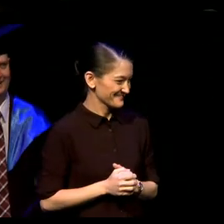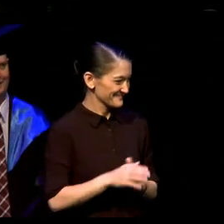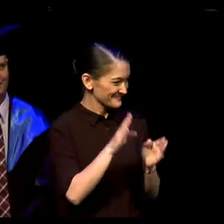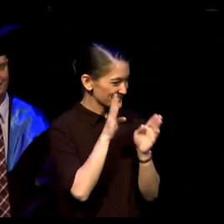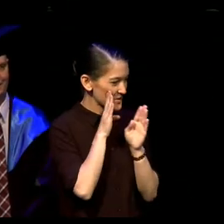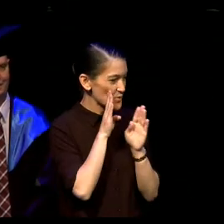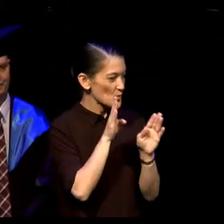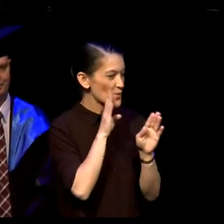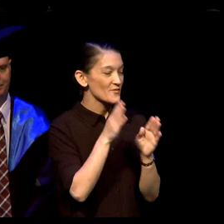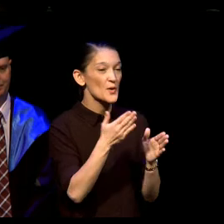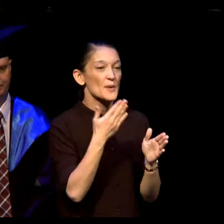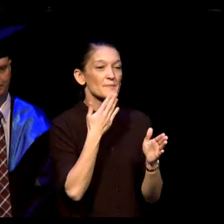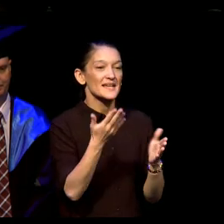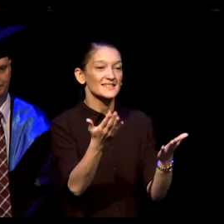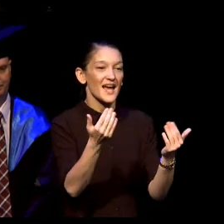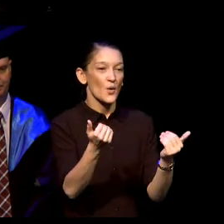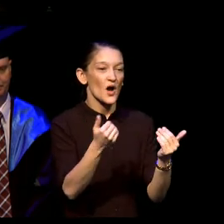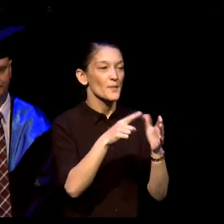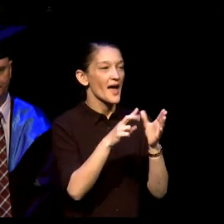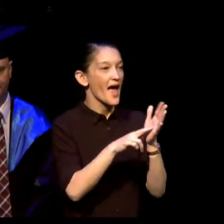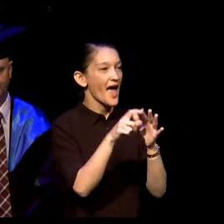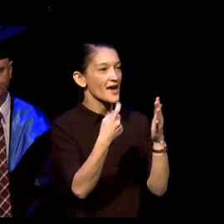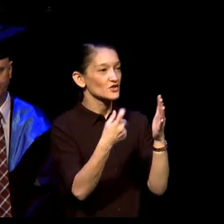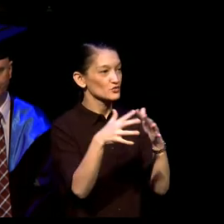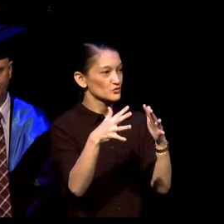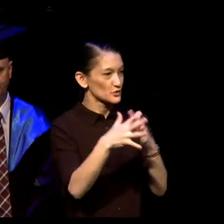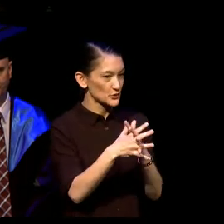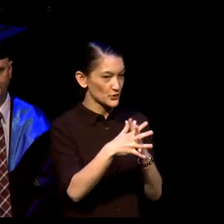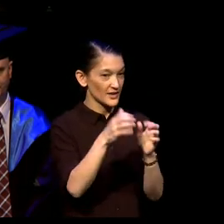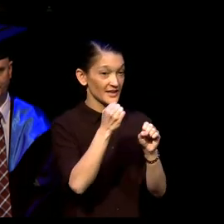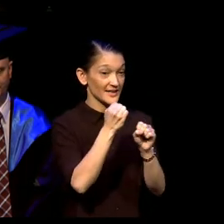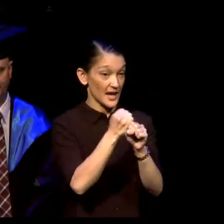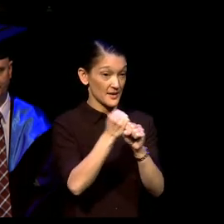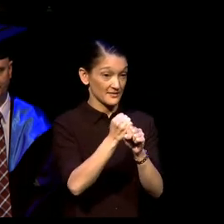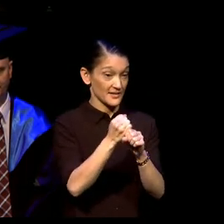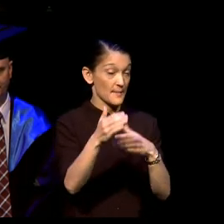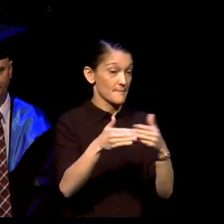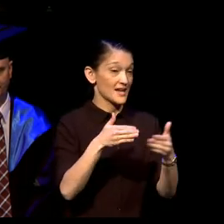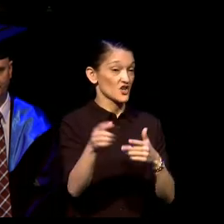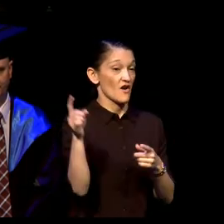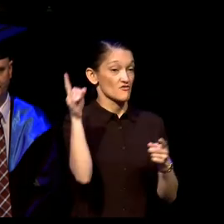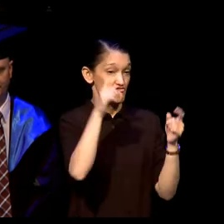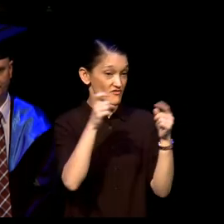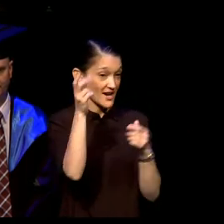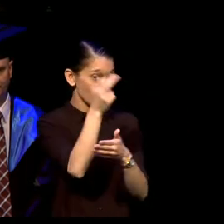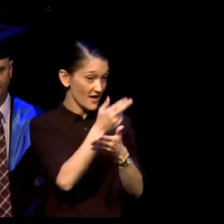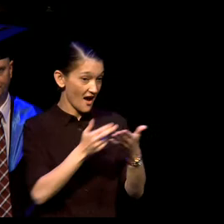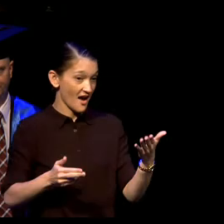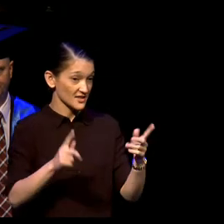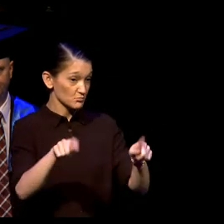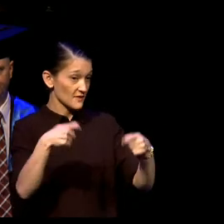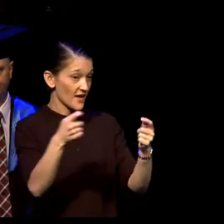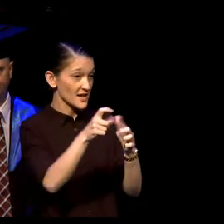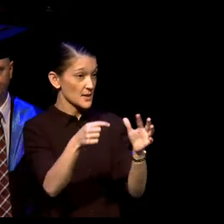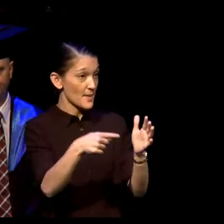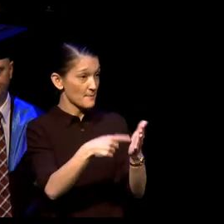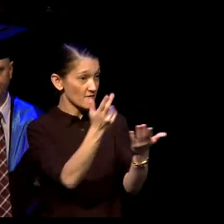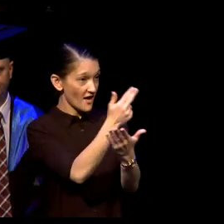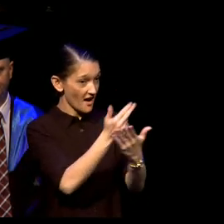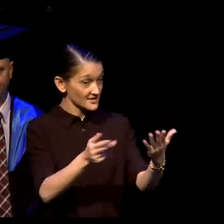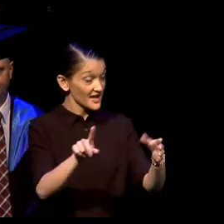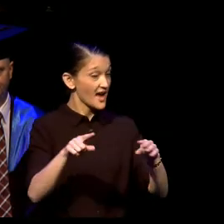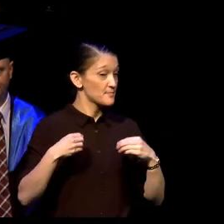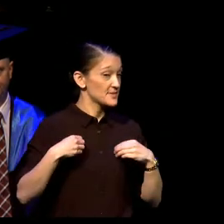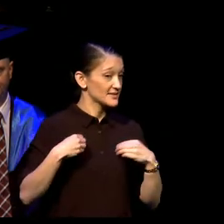Wonderful work. Please now welcome Andrew Gennon, Manager of Creative Arts, to present the awards for the Department of Arts and the Department of